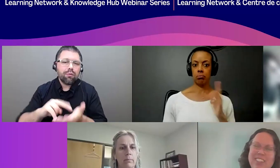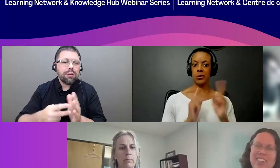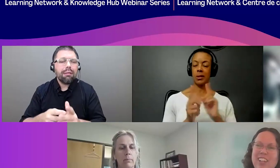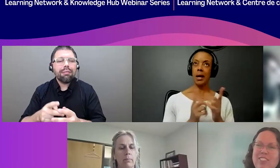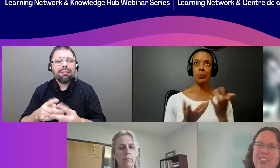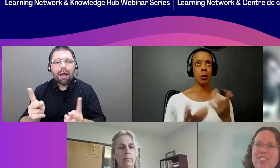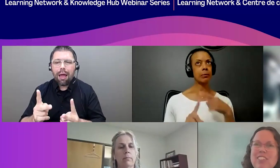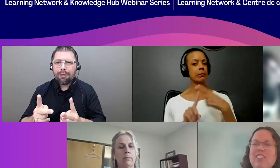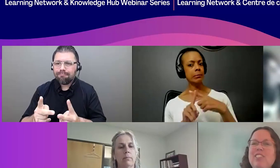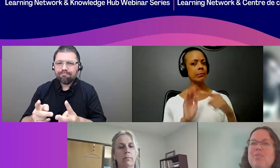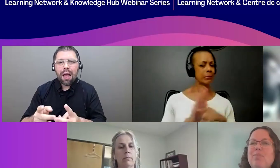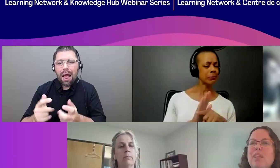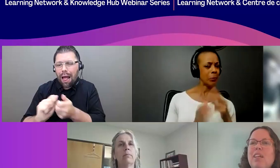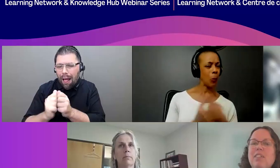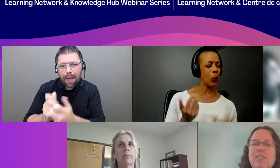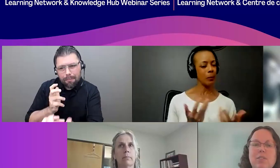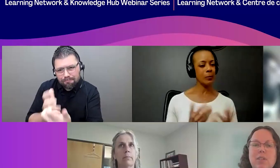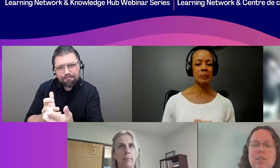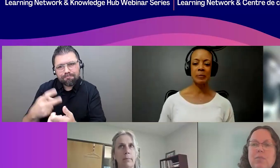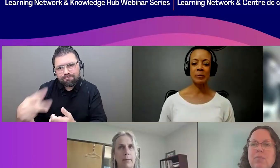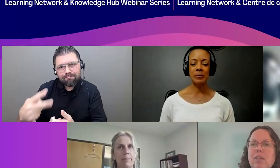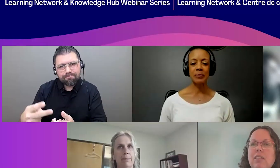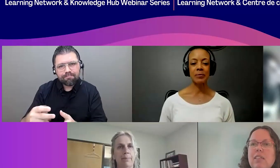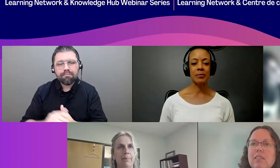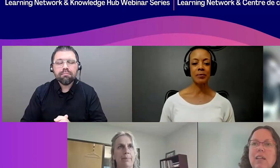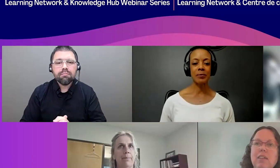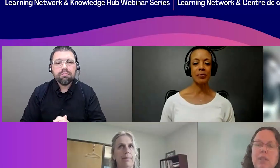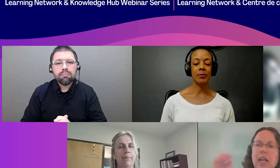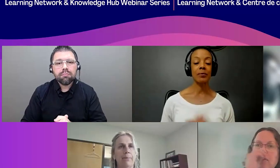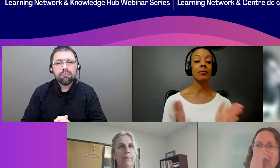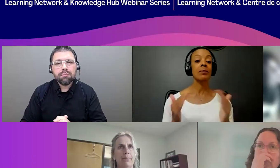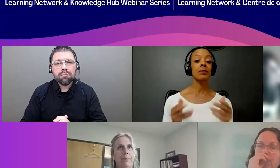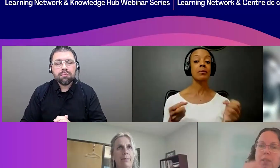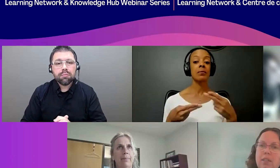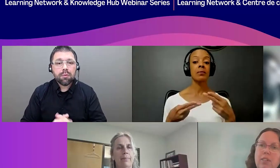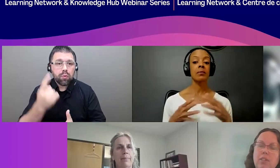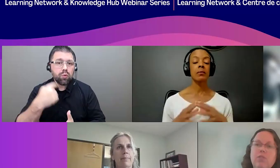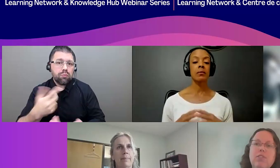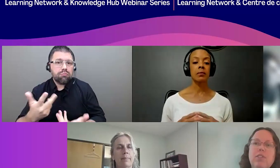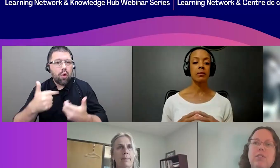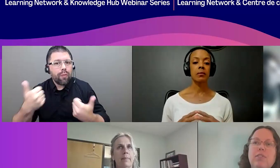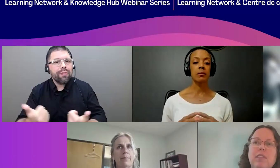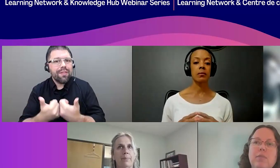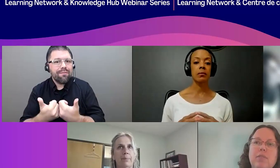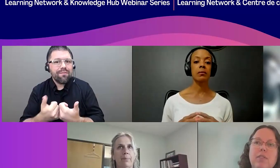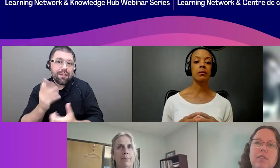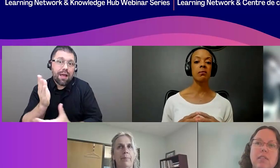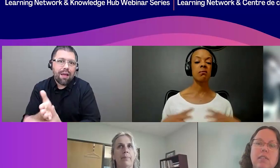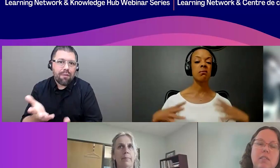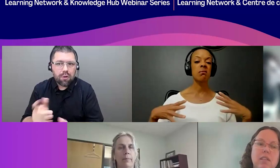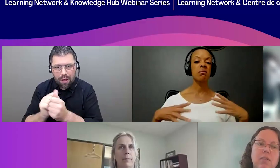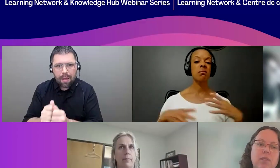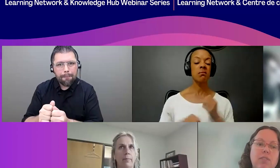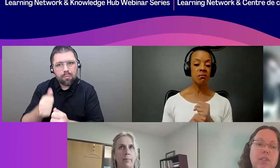I think, of our intervention. So on the next slide, we have a bit of an overview of some of